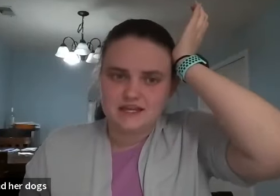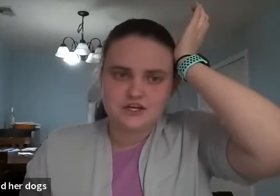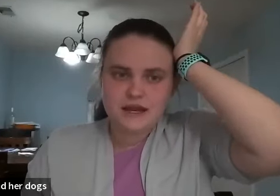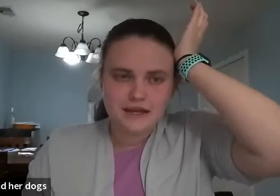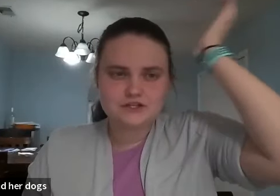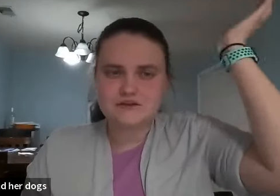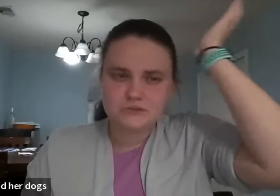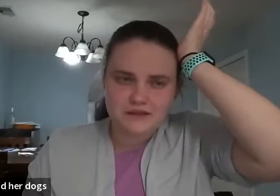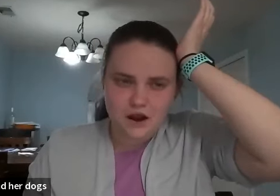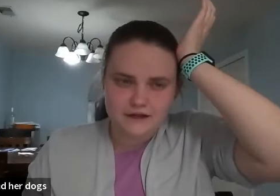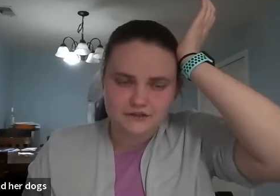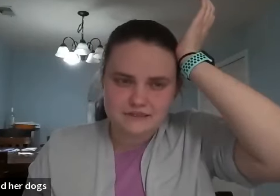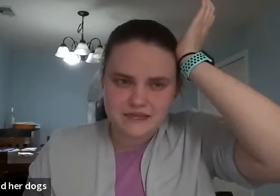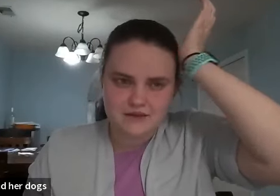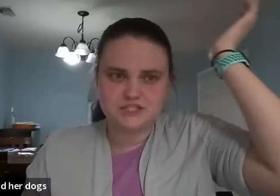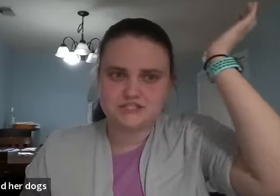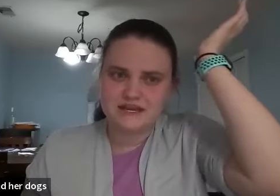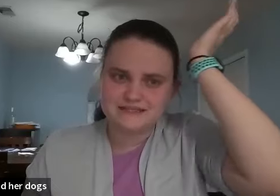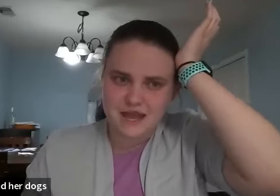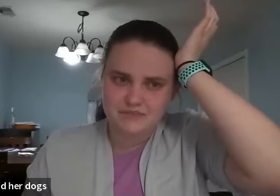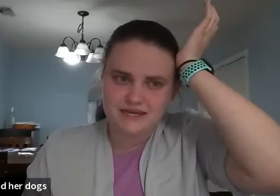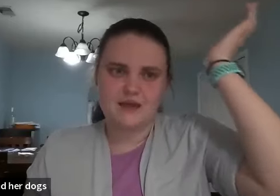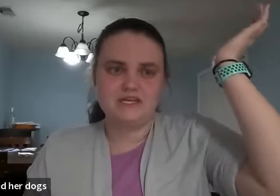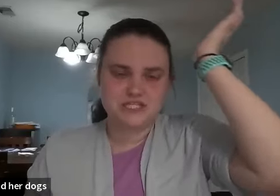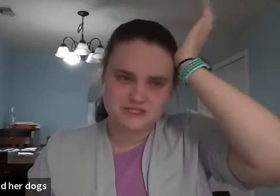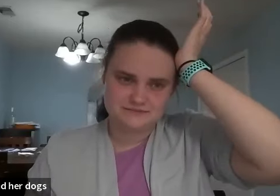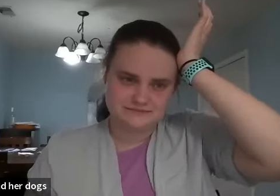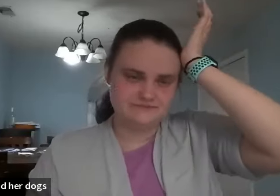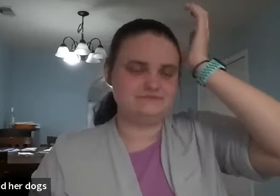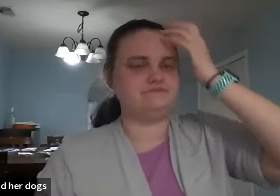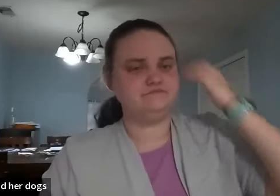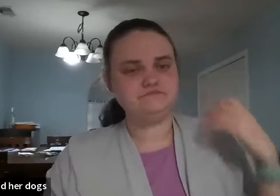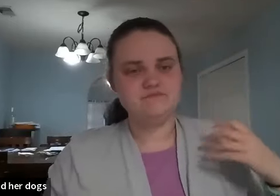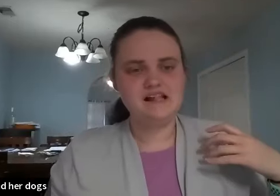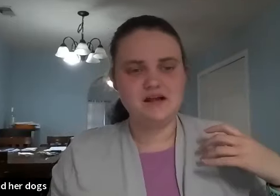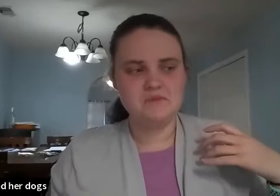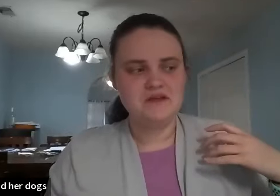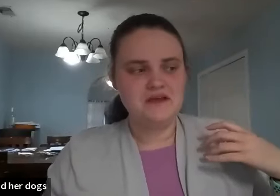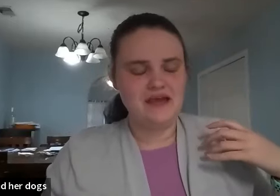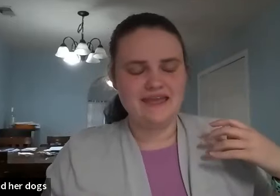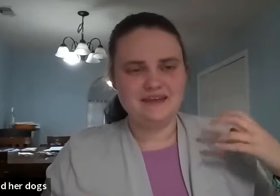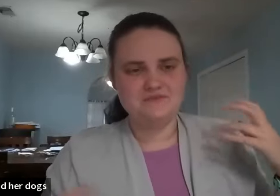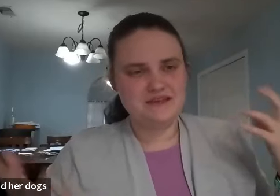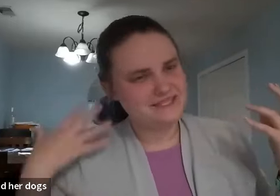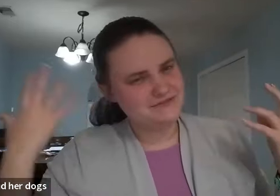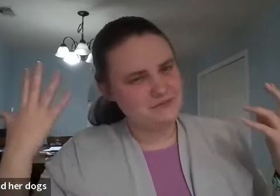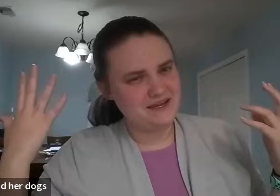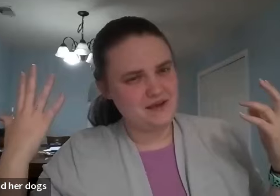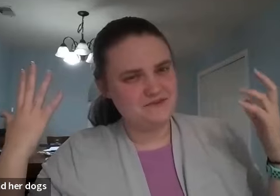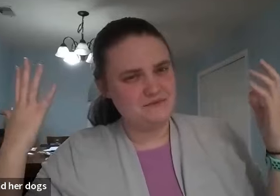you're not hitting yourself really hard and doing damage. You're just kind of tapping, cabbage. Mm-hmm. It comes, at least for me, it comes to the mind